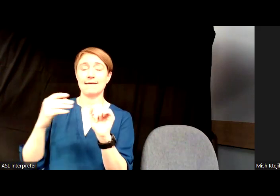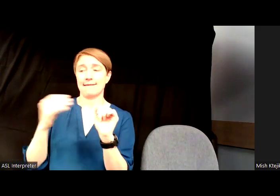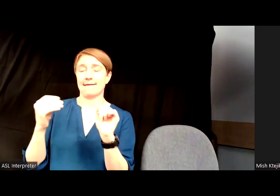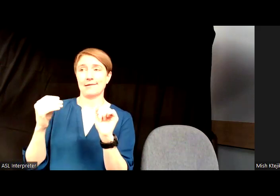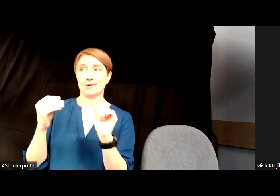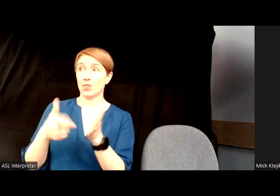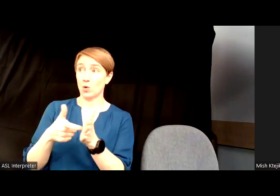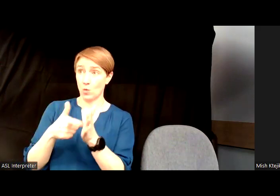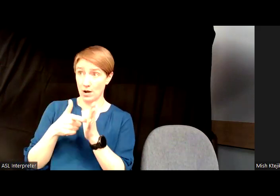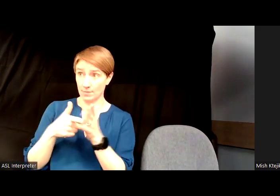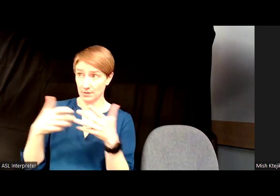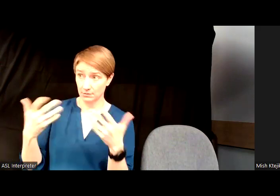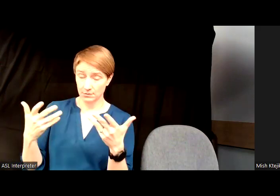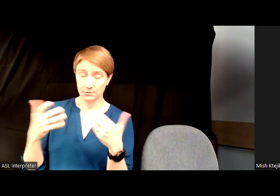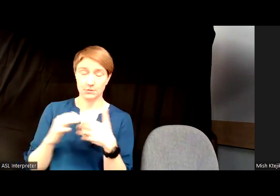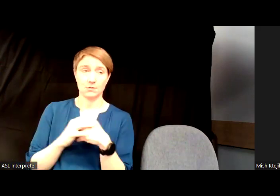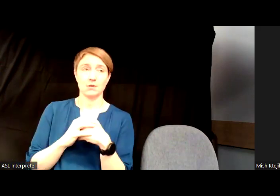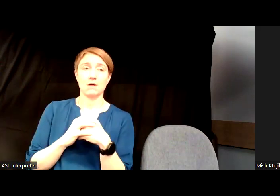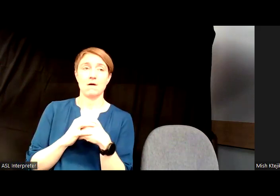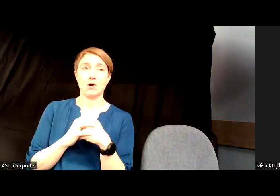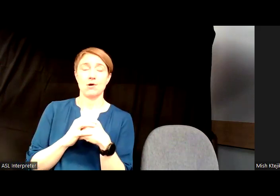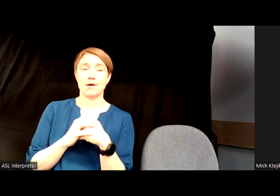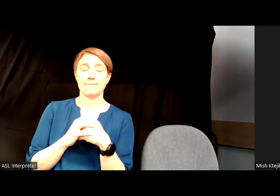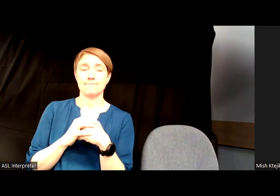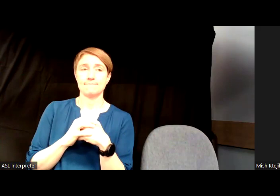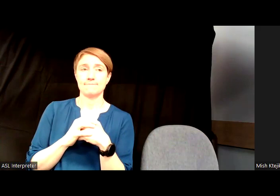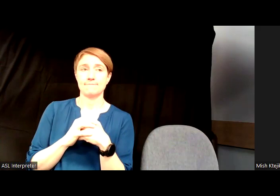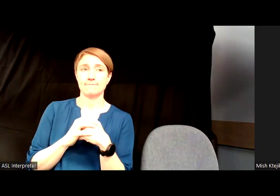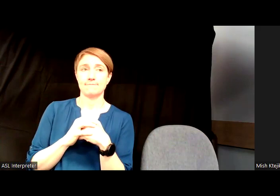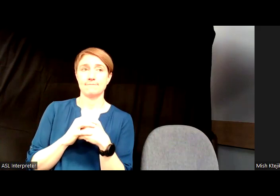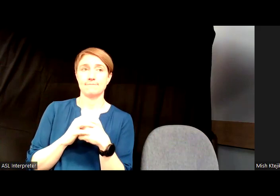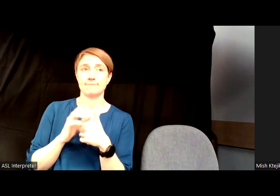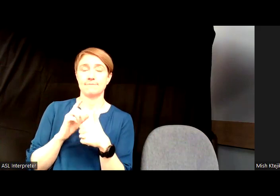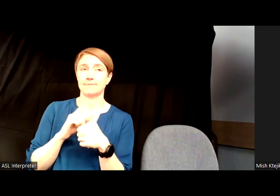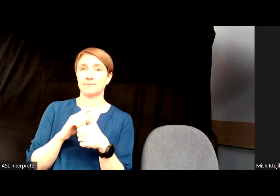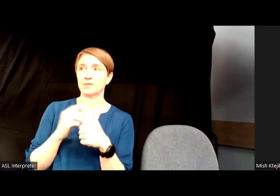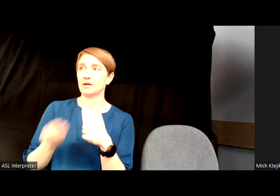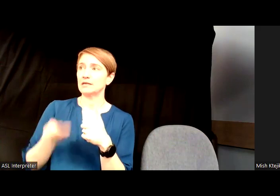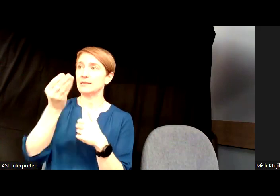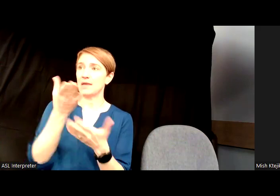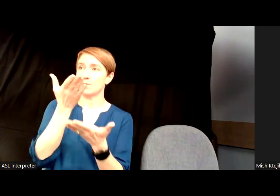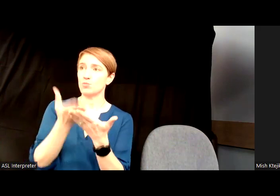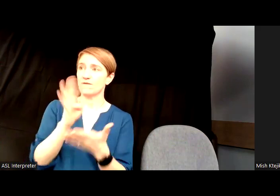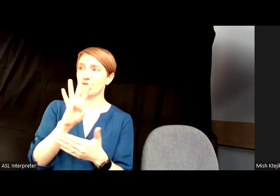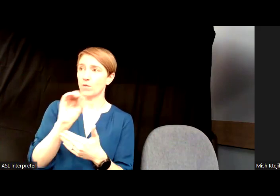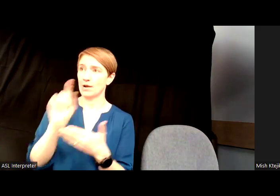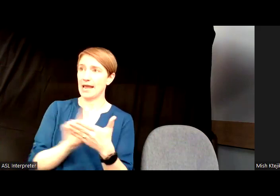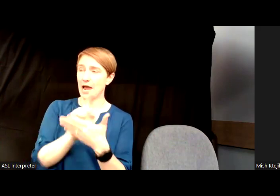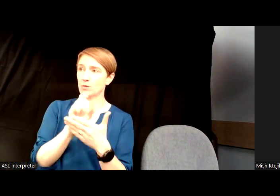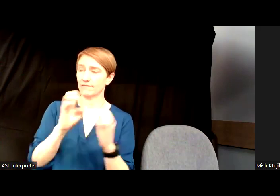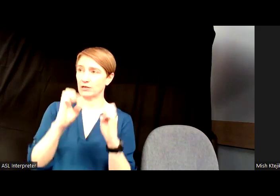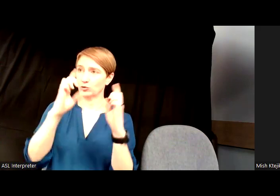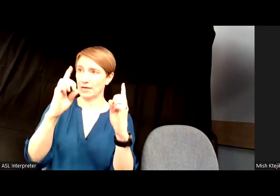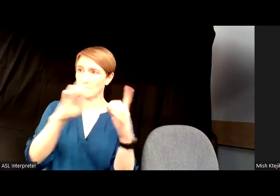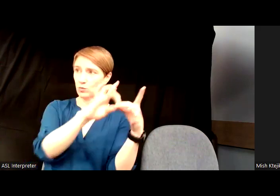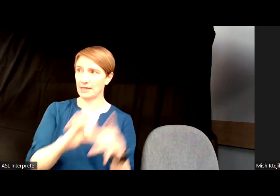the requirements are submit proof of 40 hours of education on